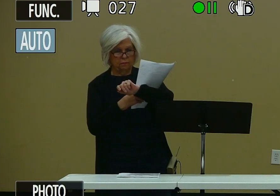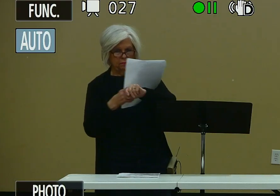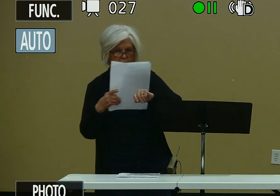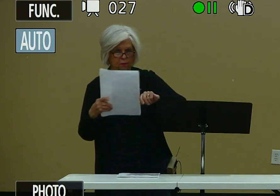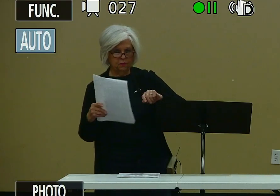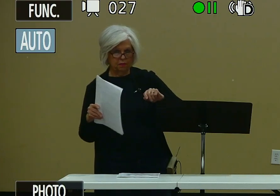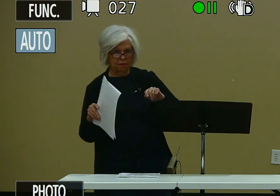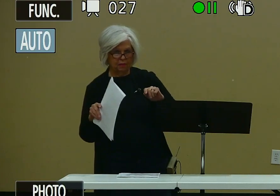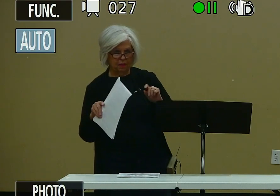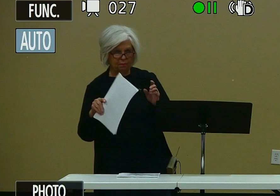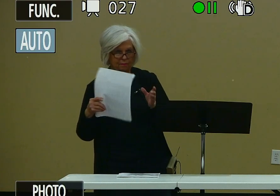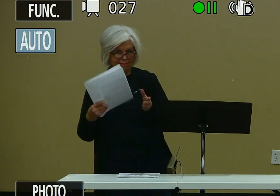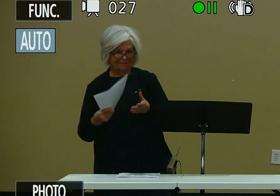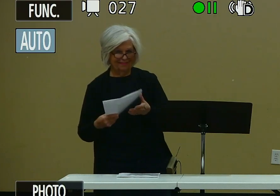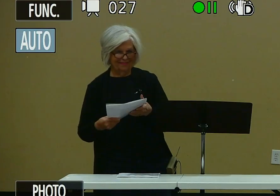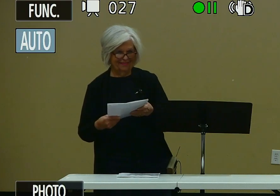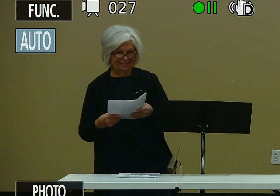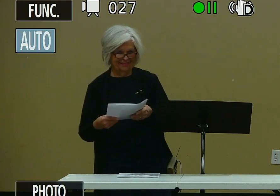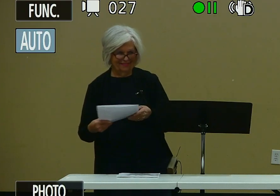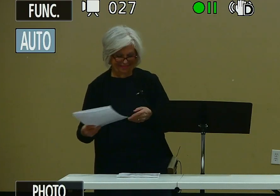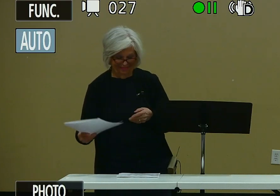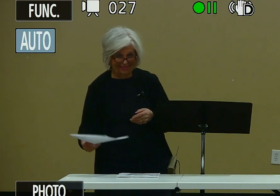No, we still have time. Lisa?